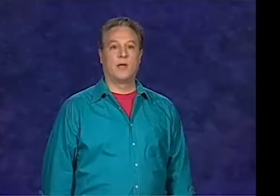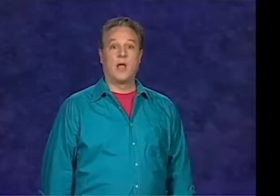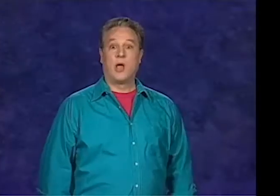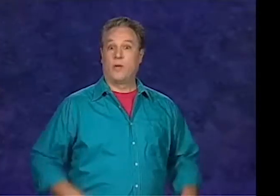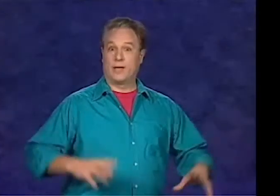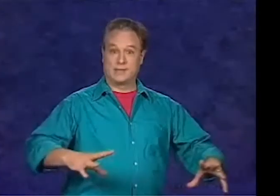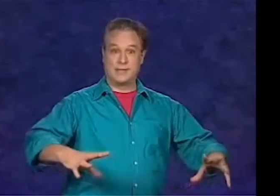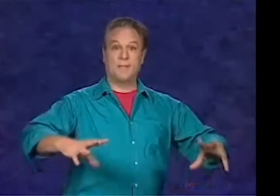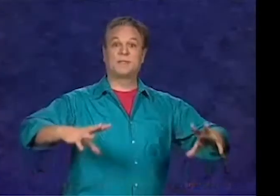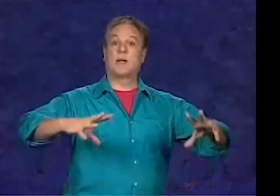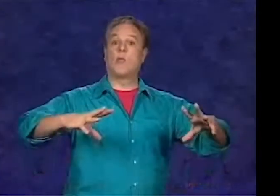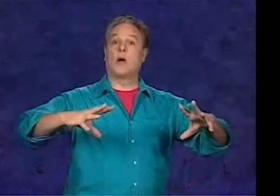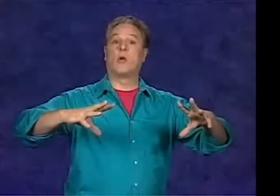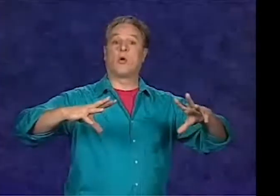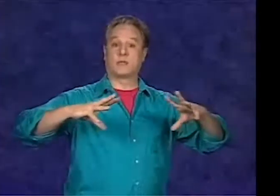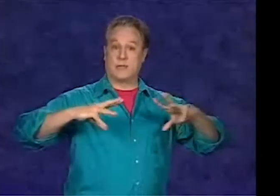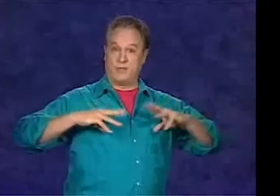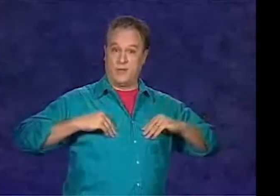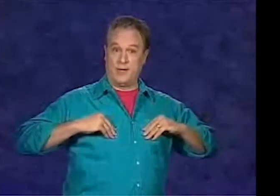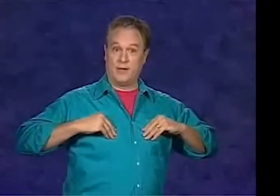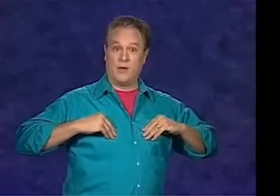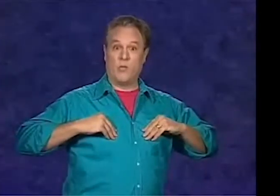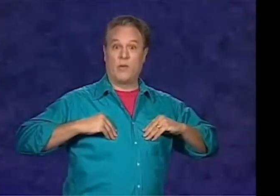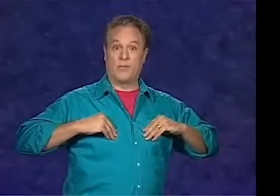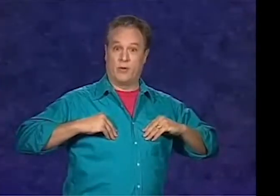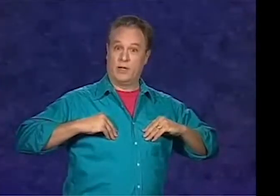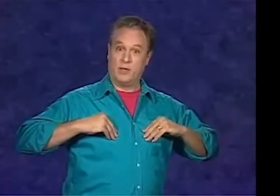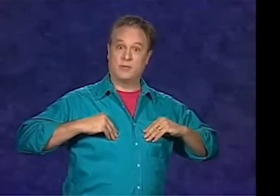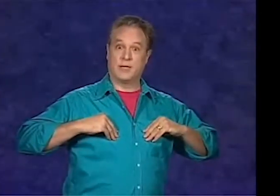We accept someone or something when we pull it close to us.